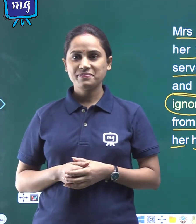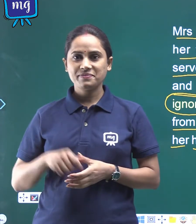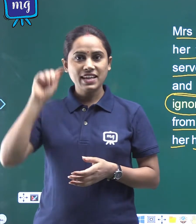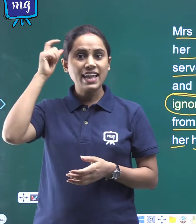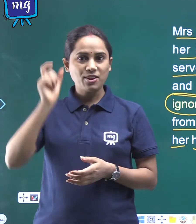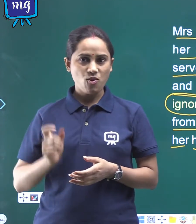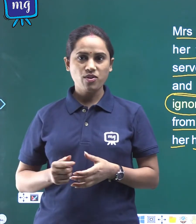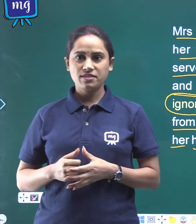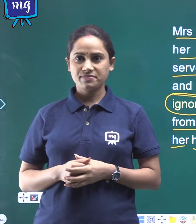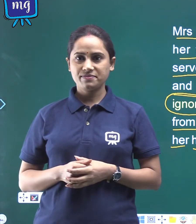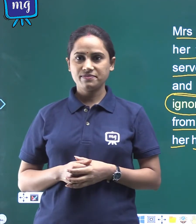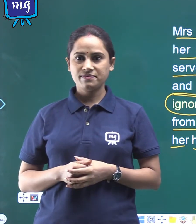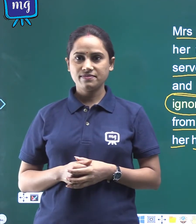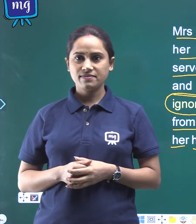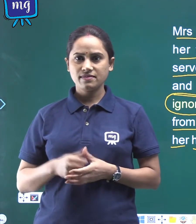ignore,